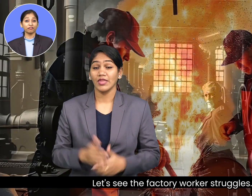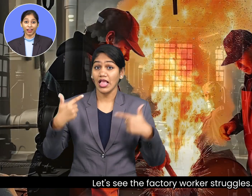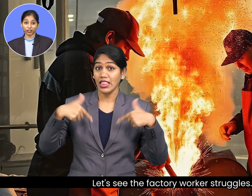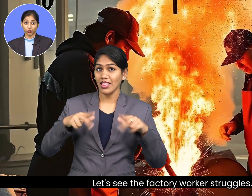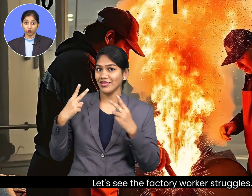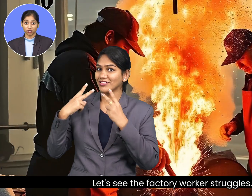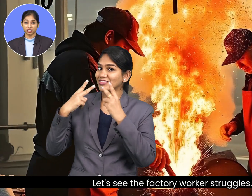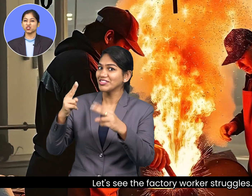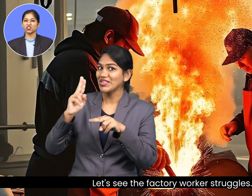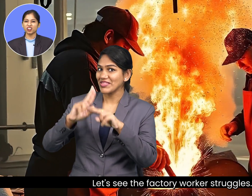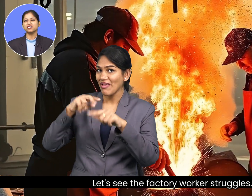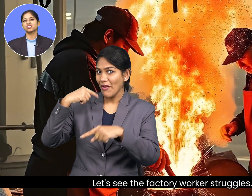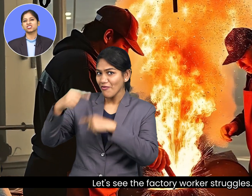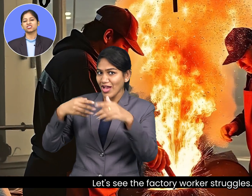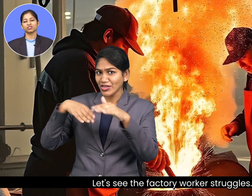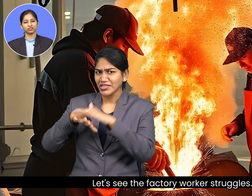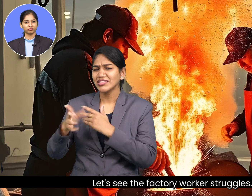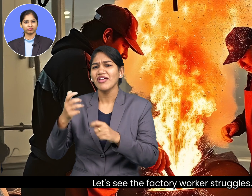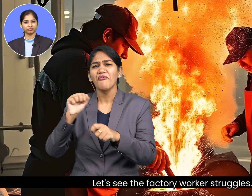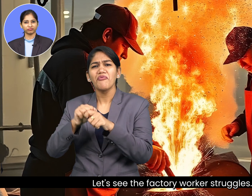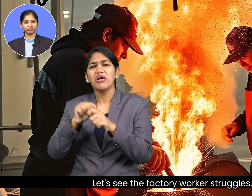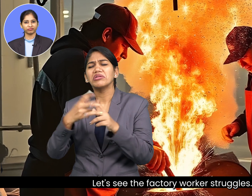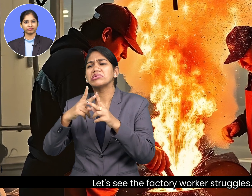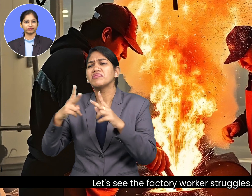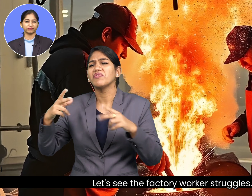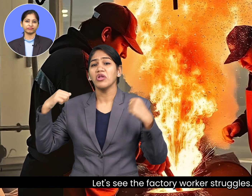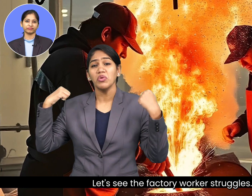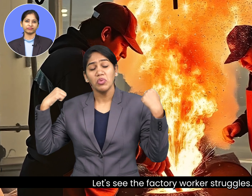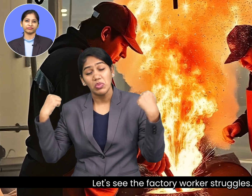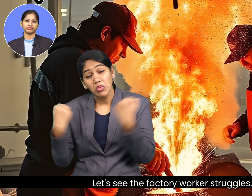Let's see the factory workers' struggles.